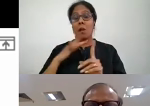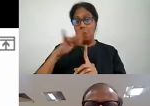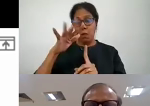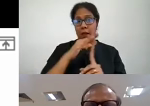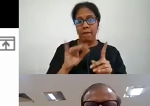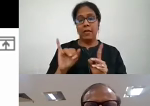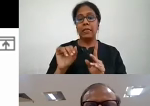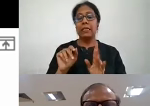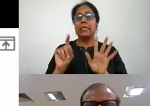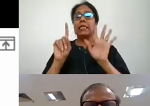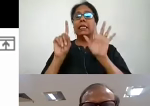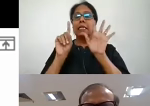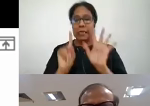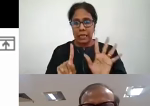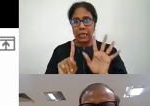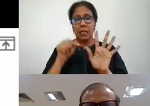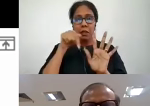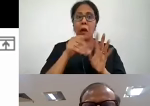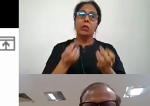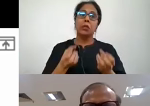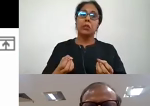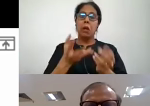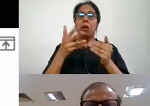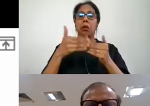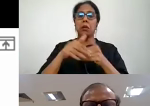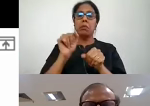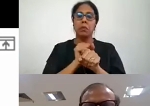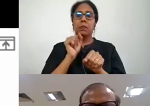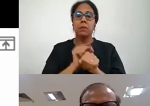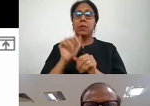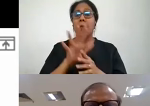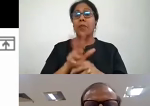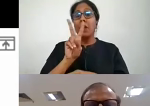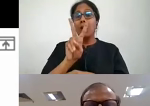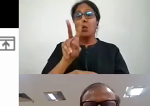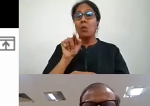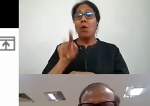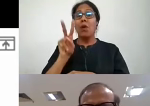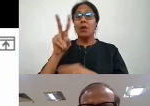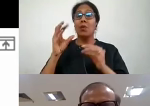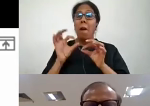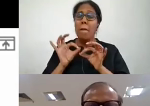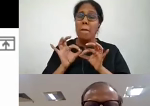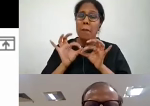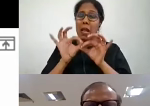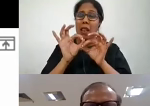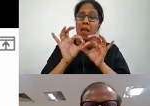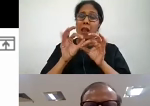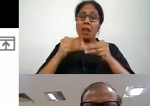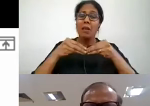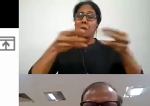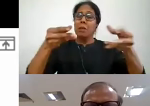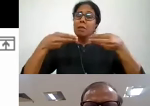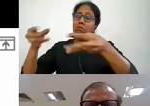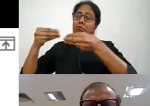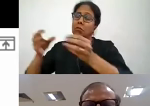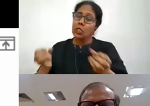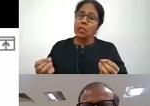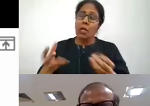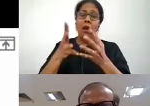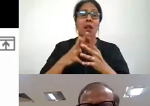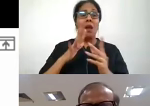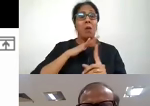already started and around 2.2 billion shipments have happened and the Wi-Fi 6 around 338